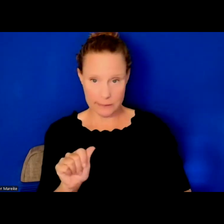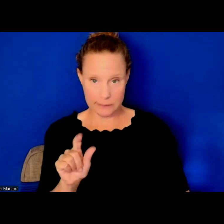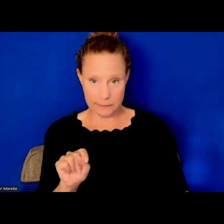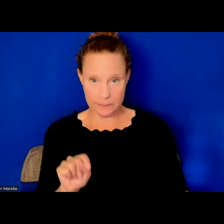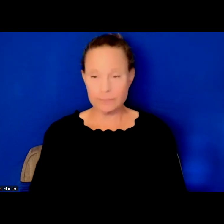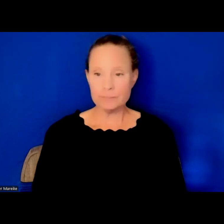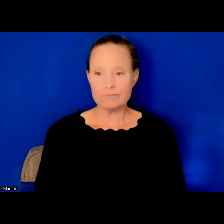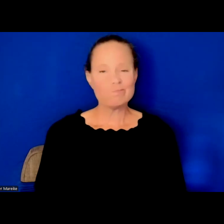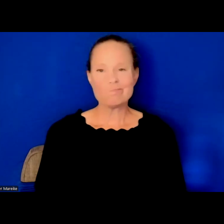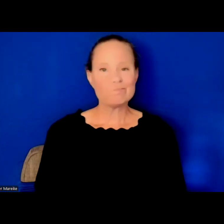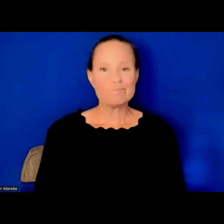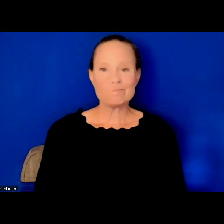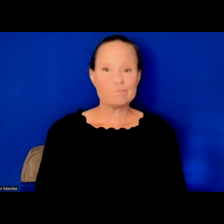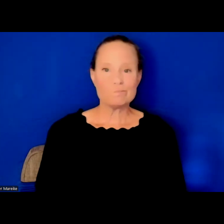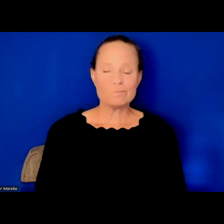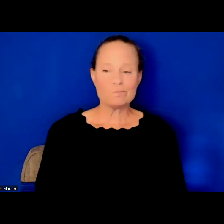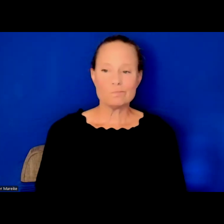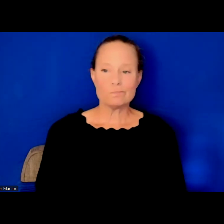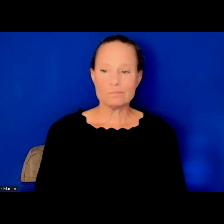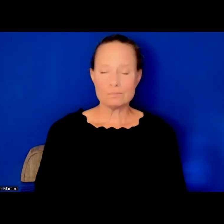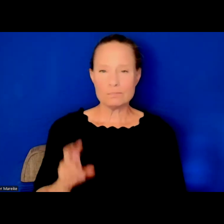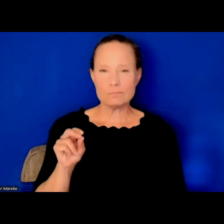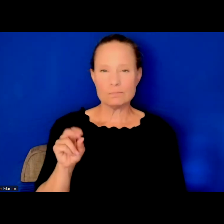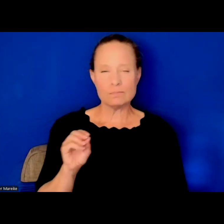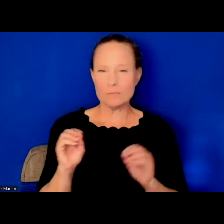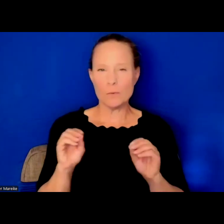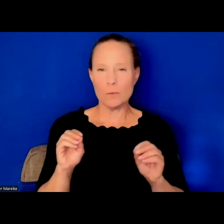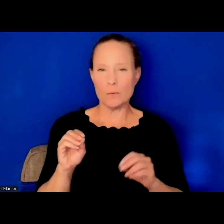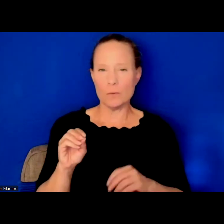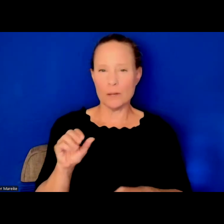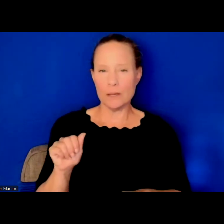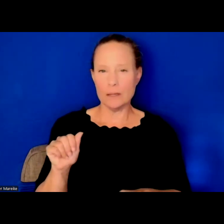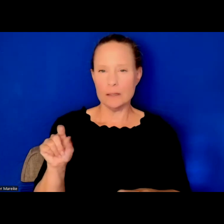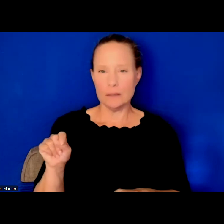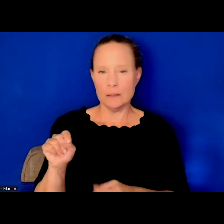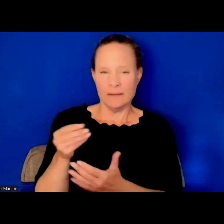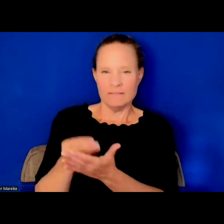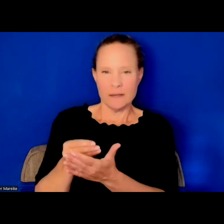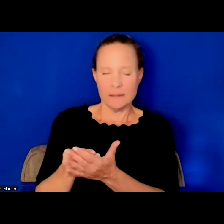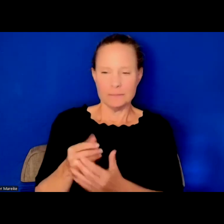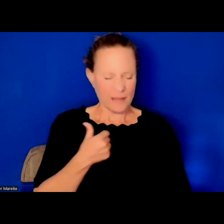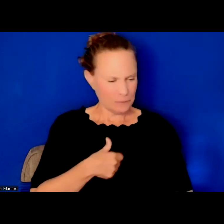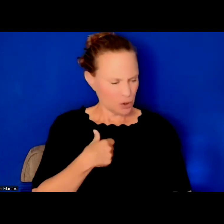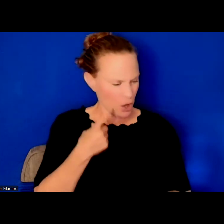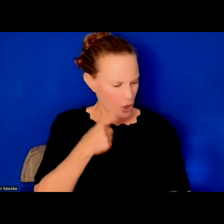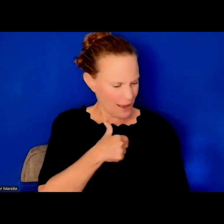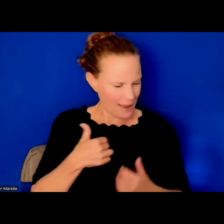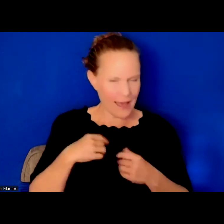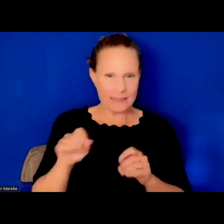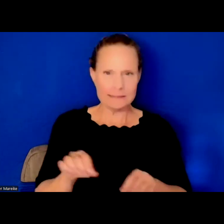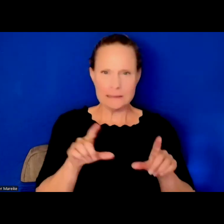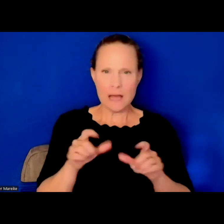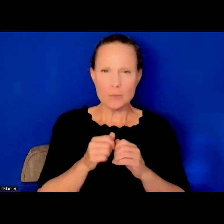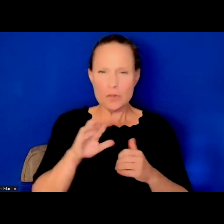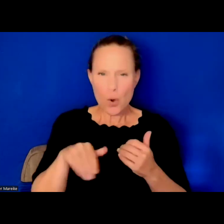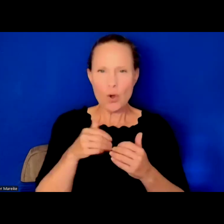No, there is an assistive technology part of the funding. And I'm sorry, I thought I had a slide with all the services on